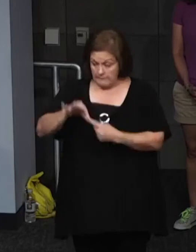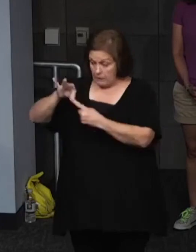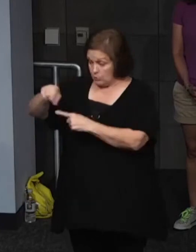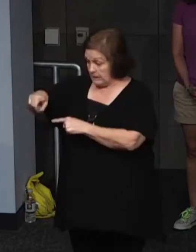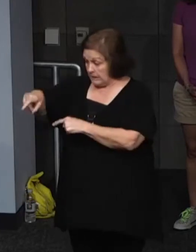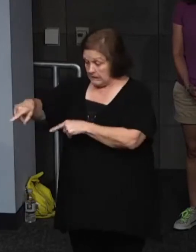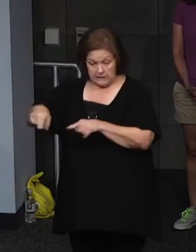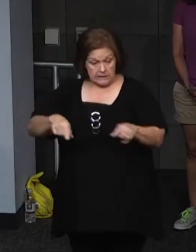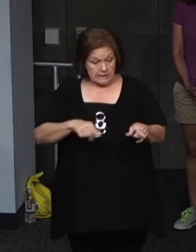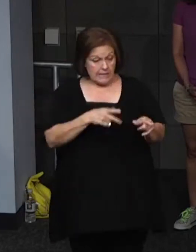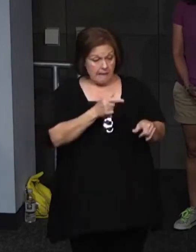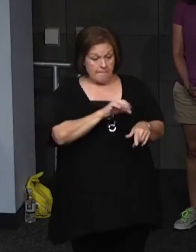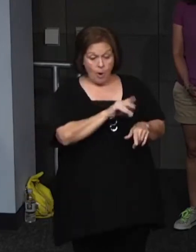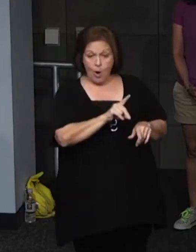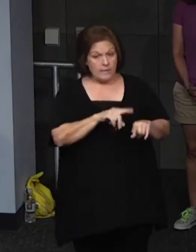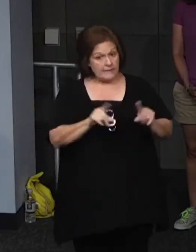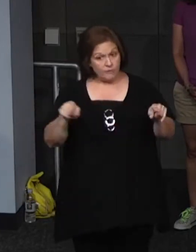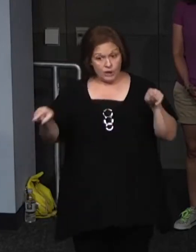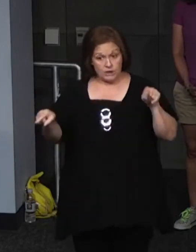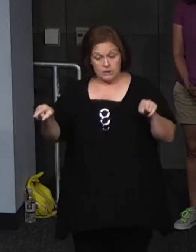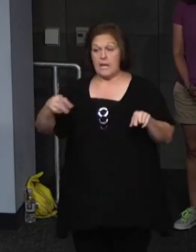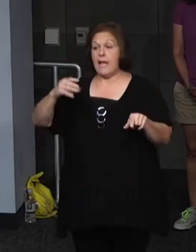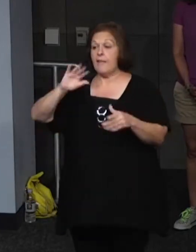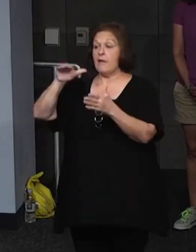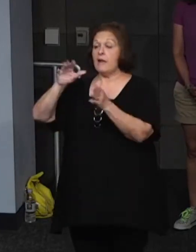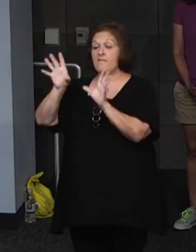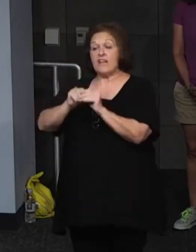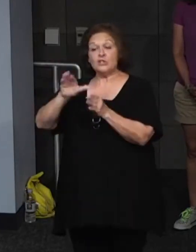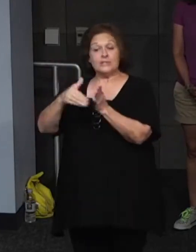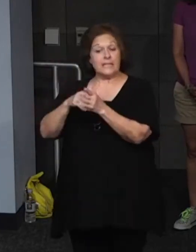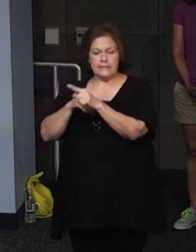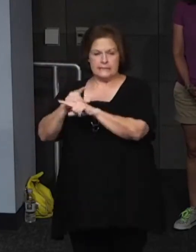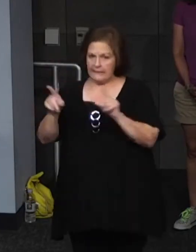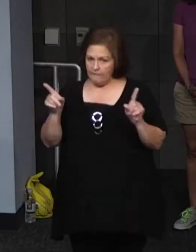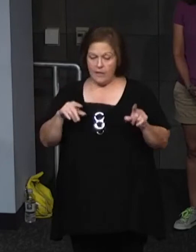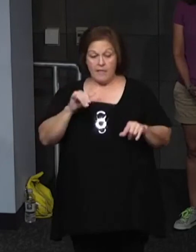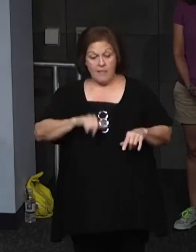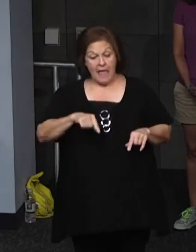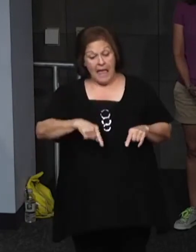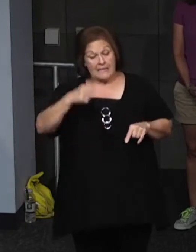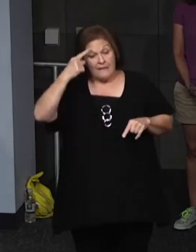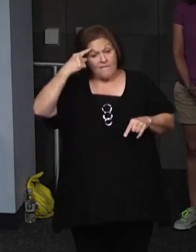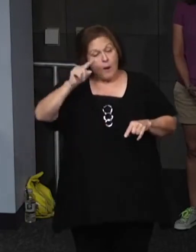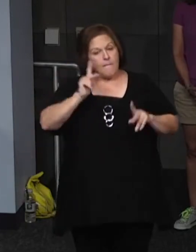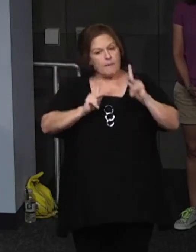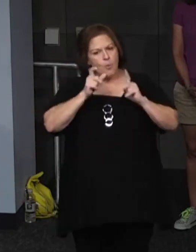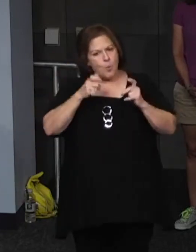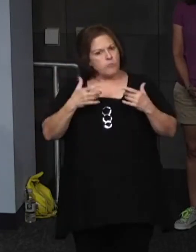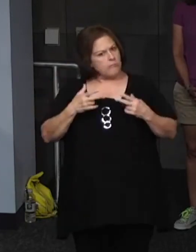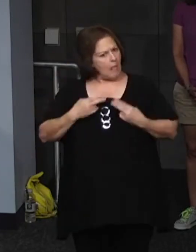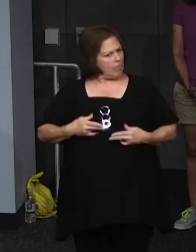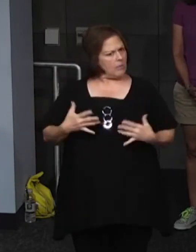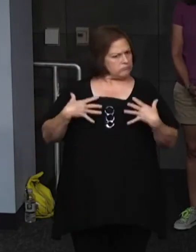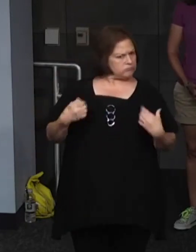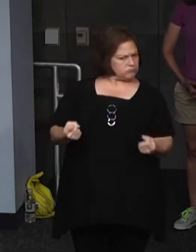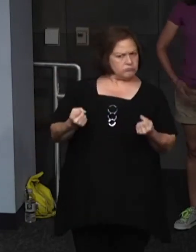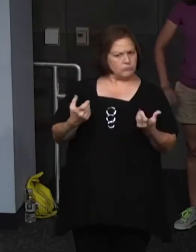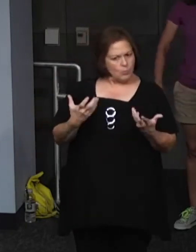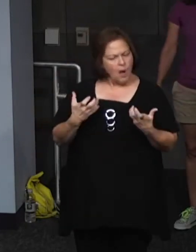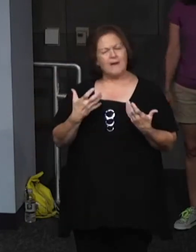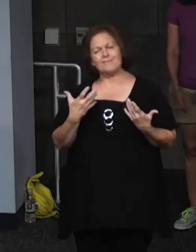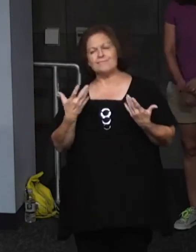needs that I was talking to you at the convention center. This is for people who are healthy, just want to get out of town, get to a better, more comfortable